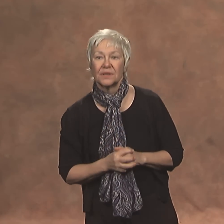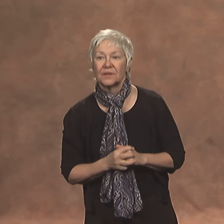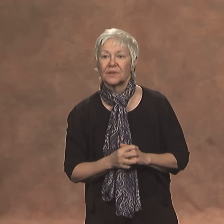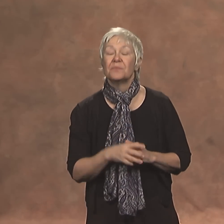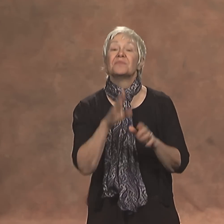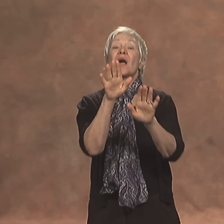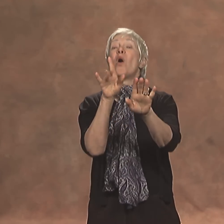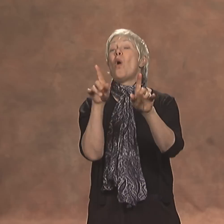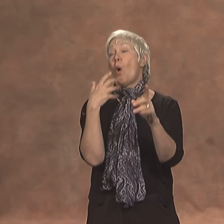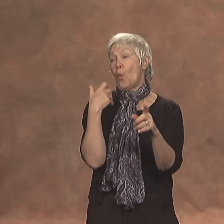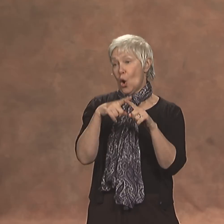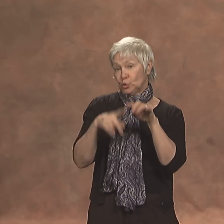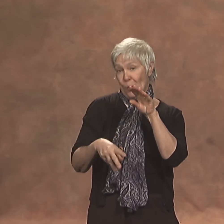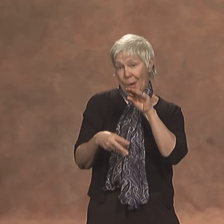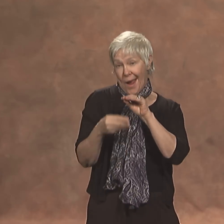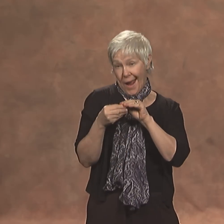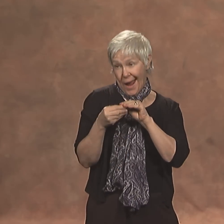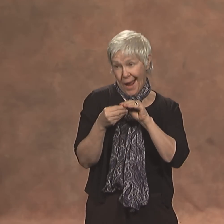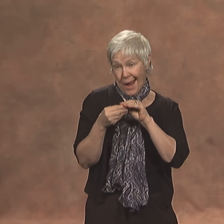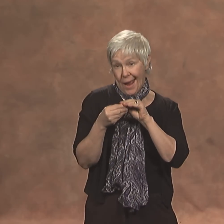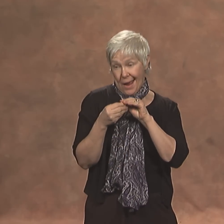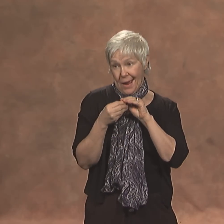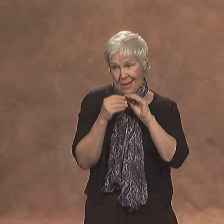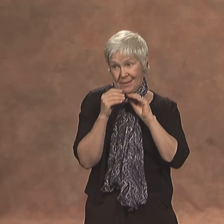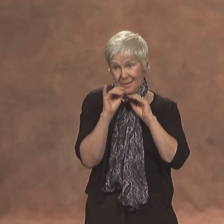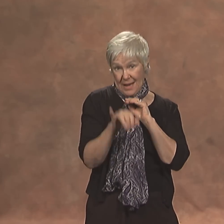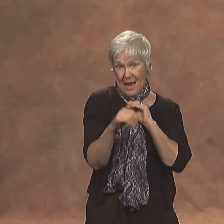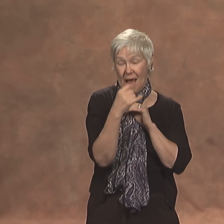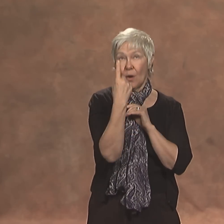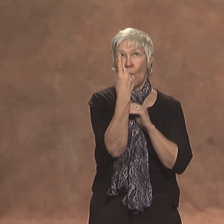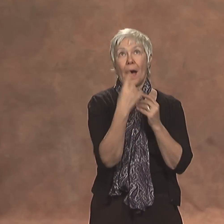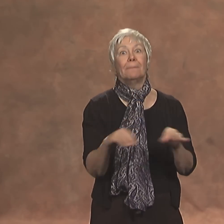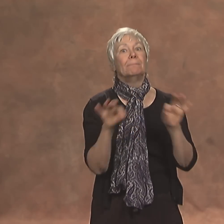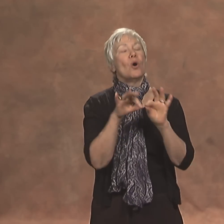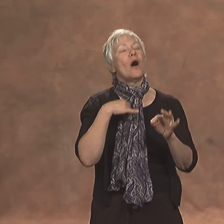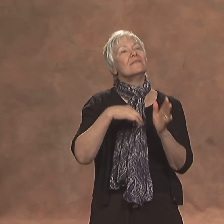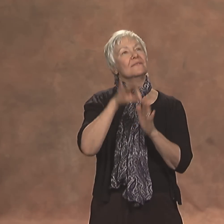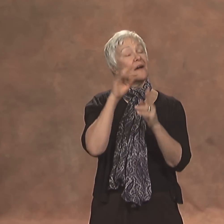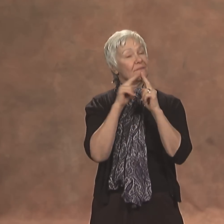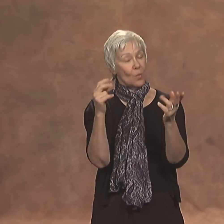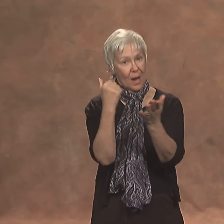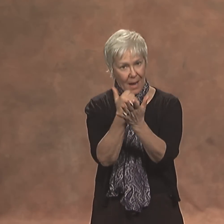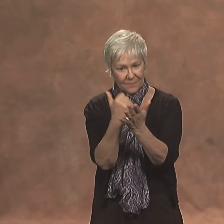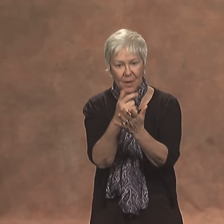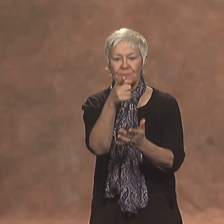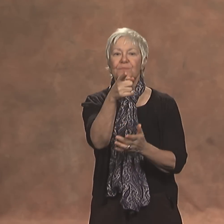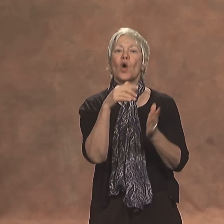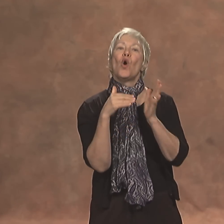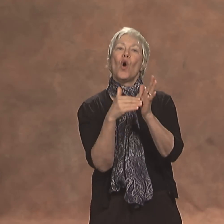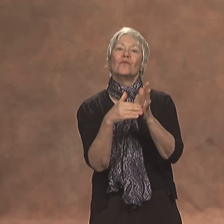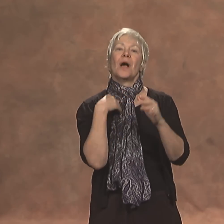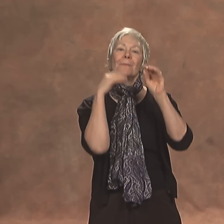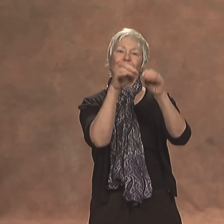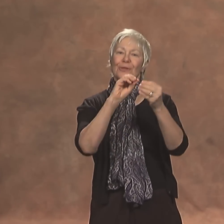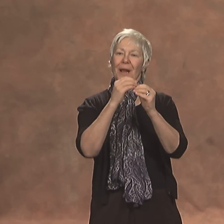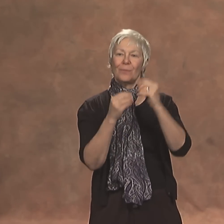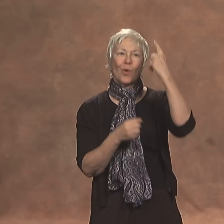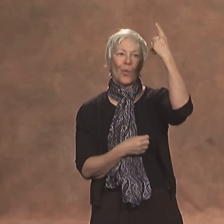so you can actually use the written text as a visual prop and become very close to it as you're signing